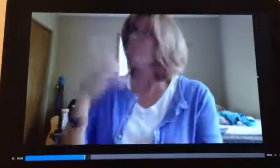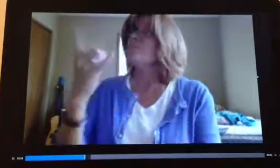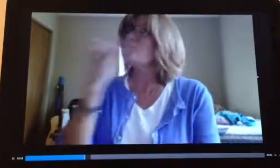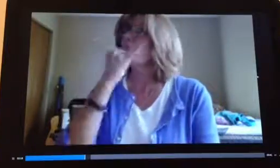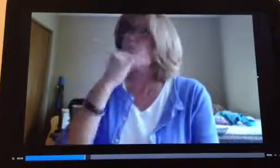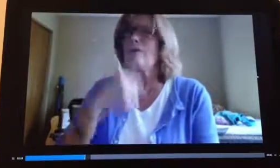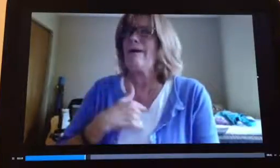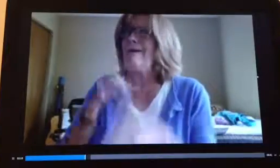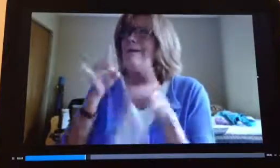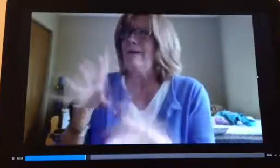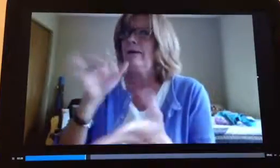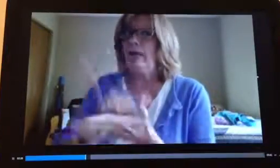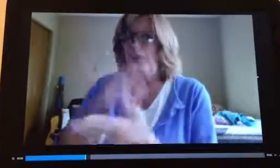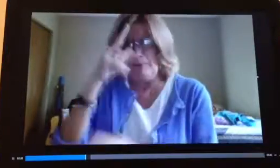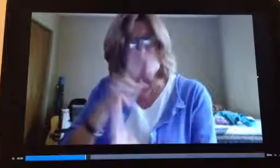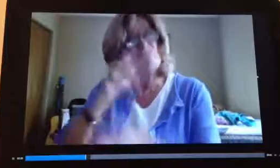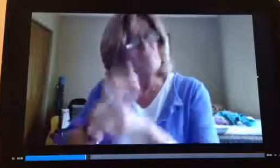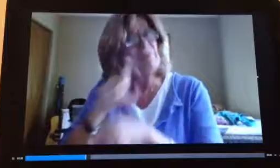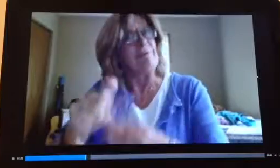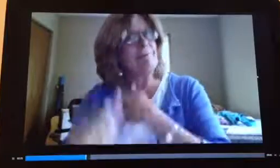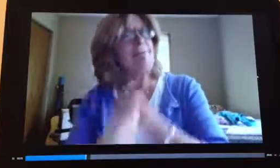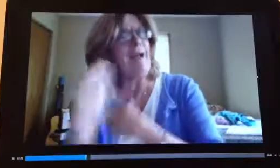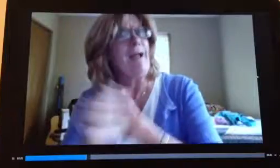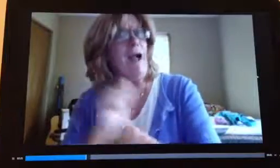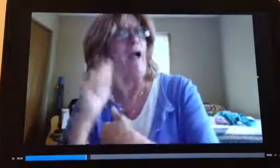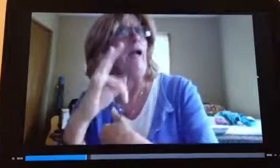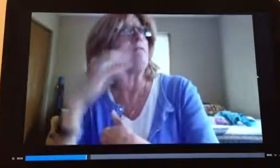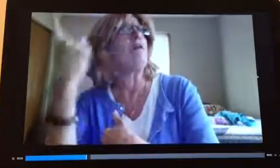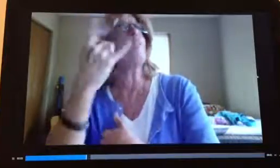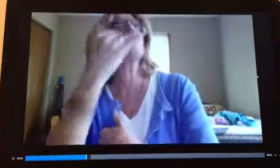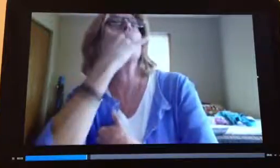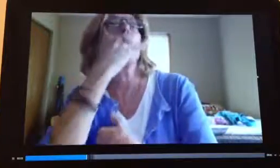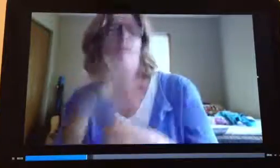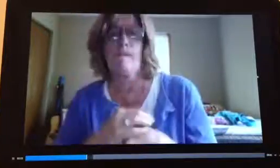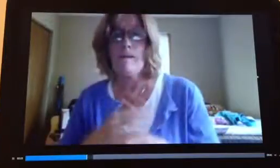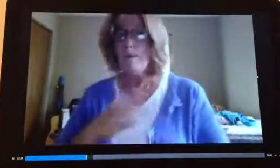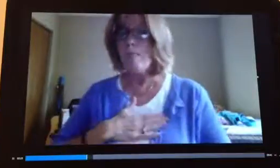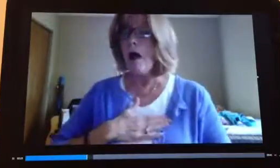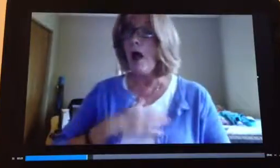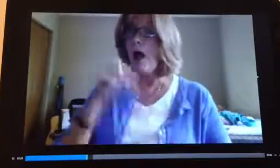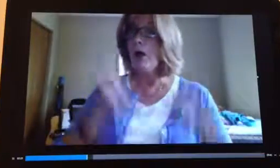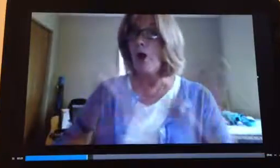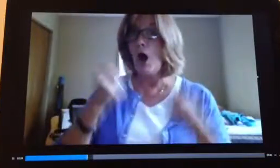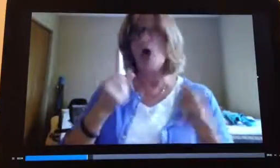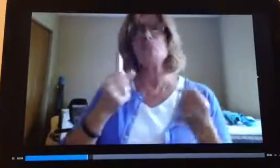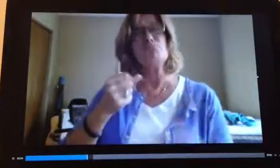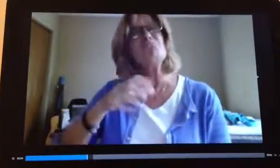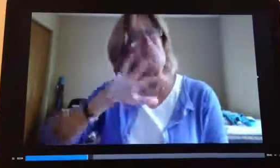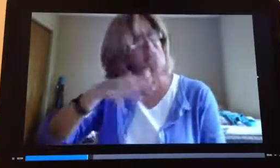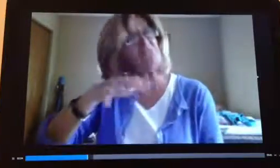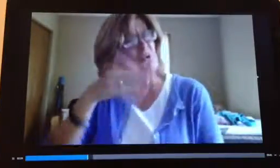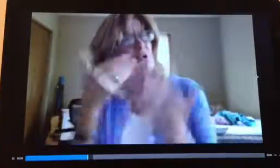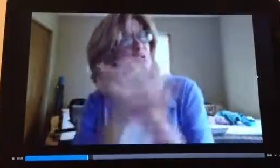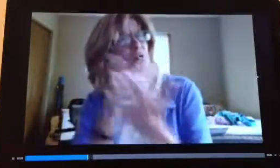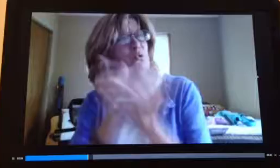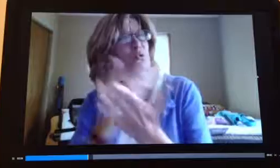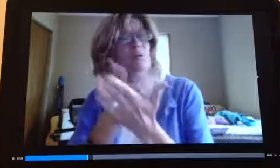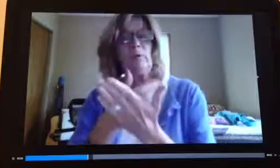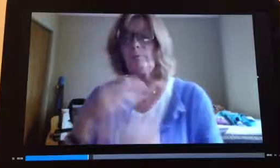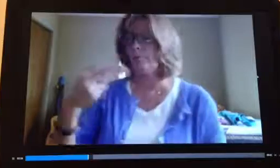And all of a sudden, I like hit my brake, and it wasn't stopping very well. And my car